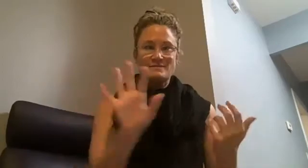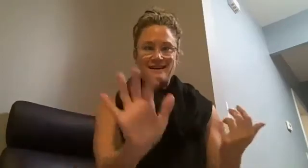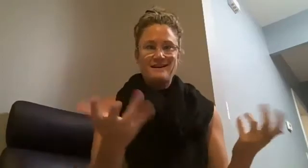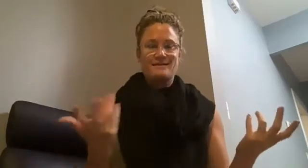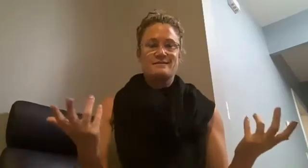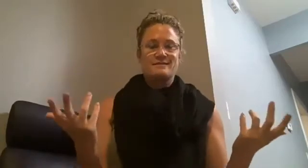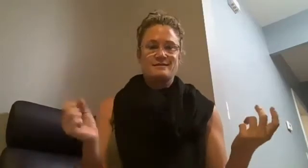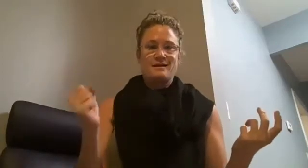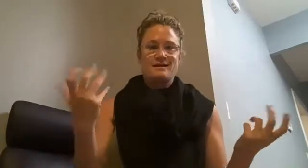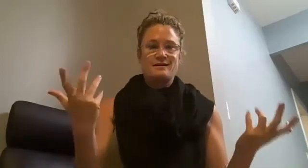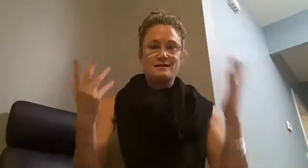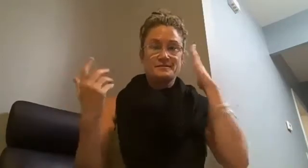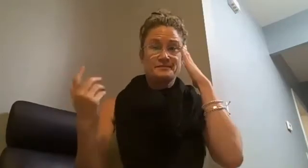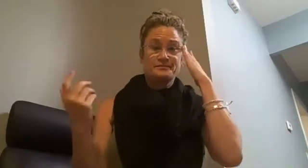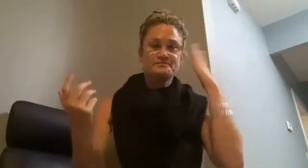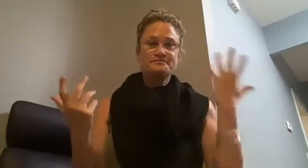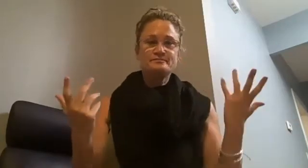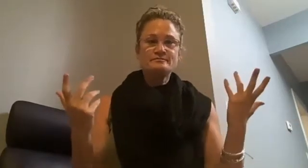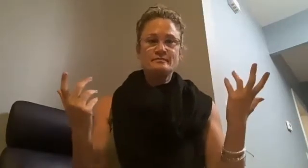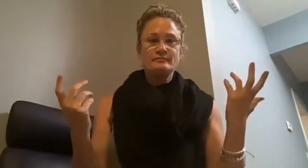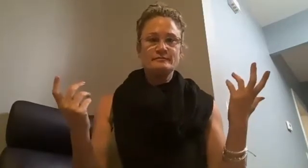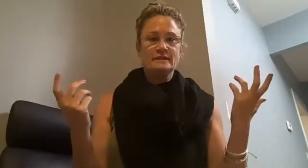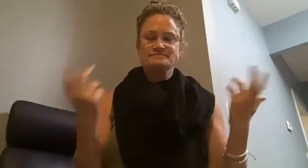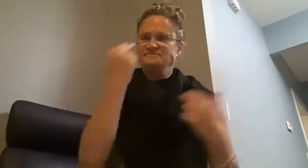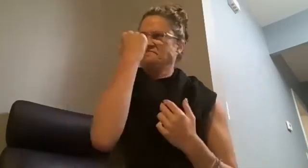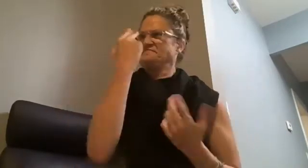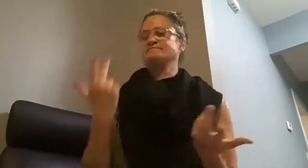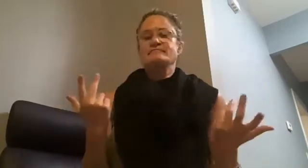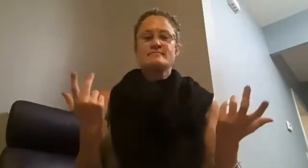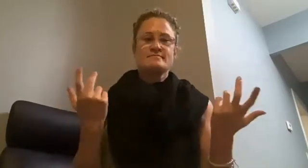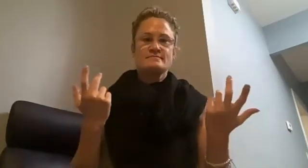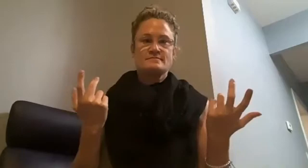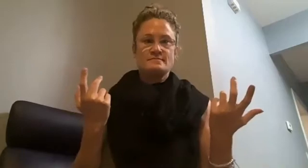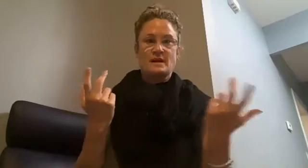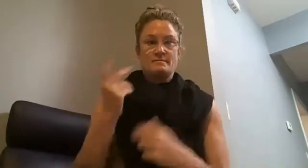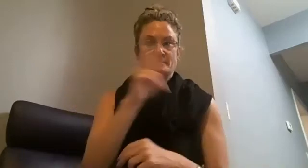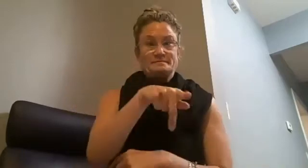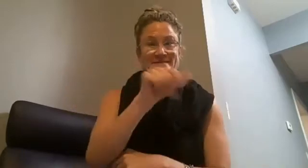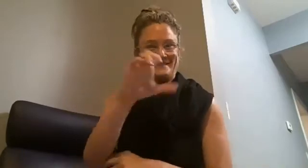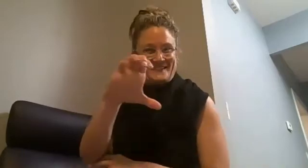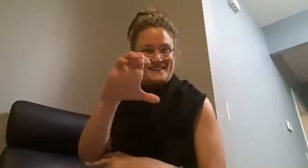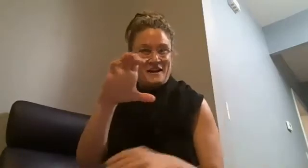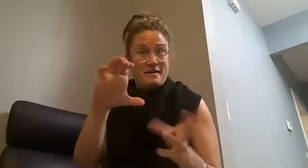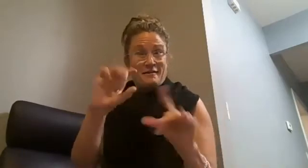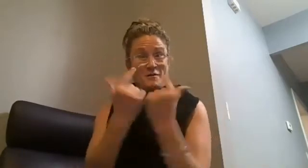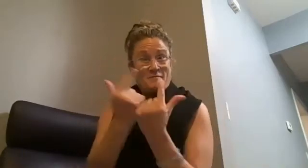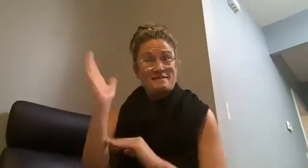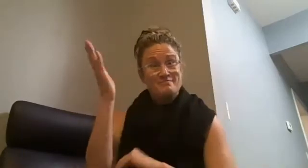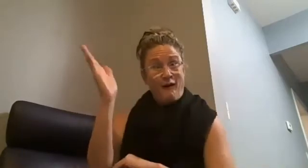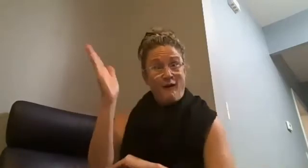time. And funny enough, I spoke at the Pacific Group during this time too. So that was a nice thing. I